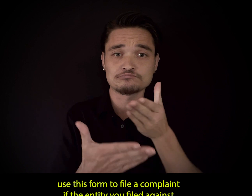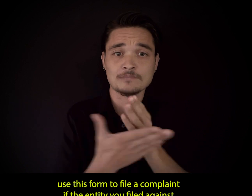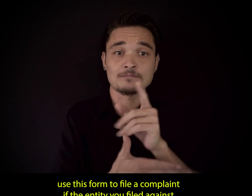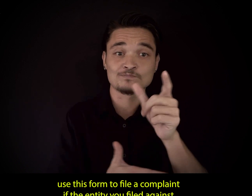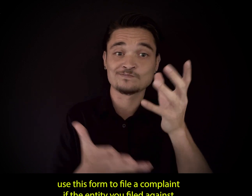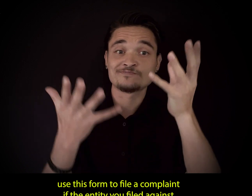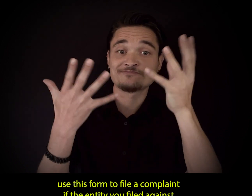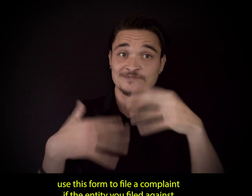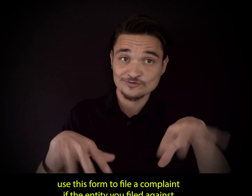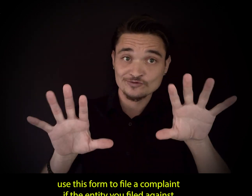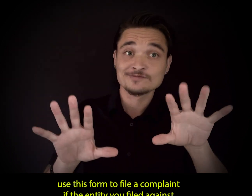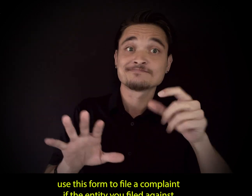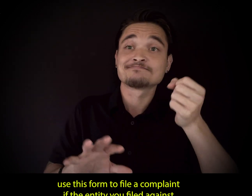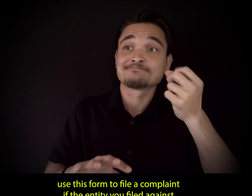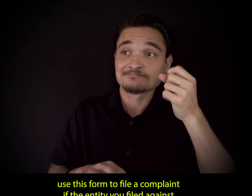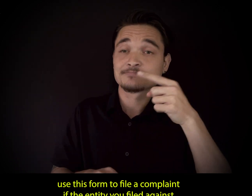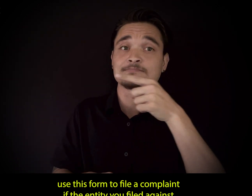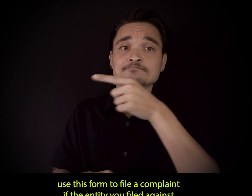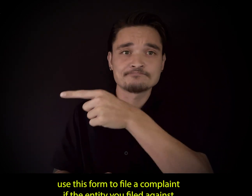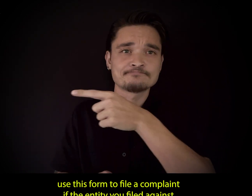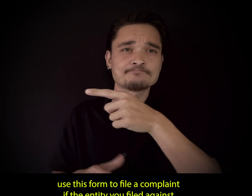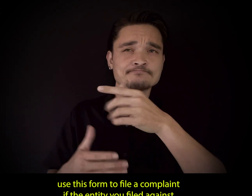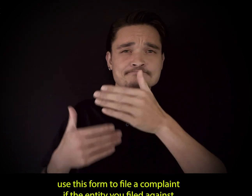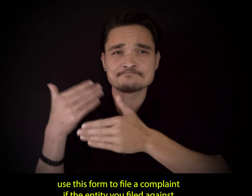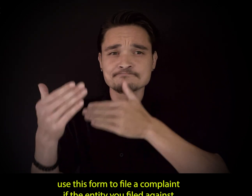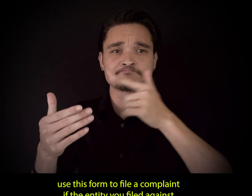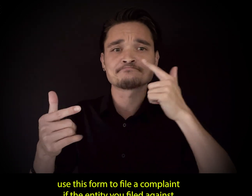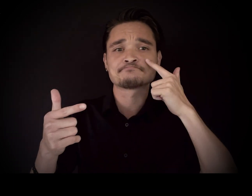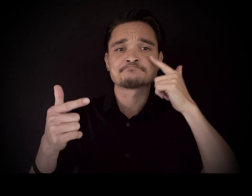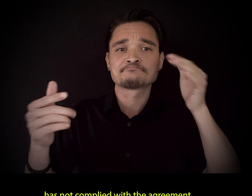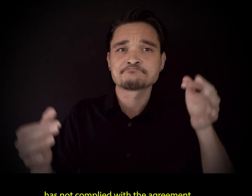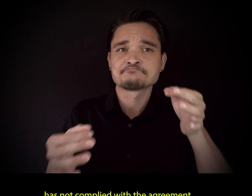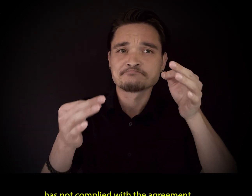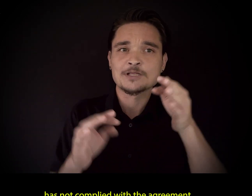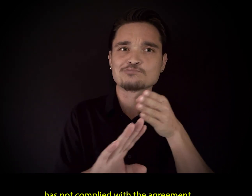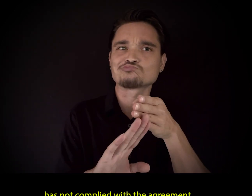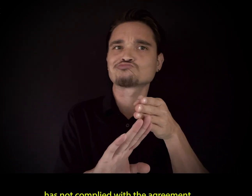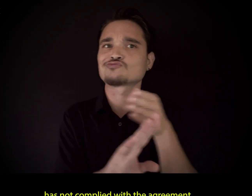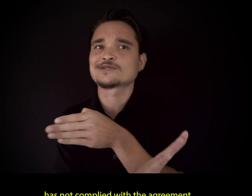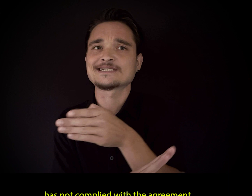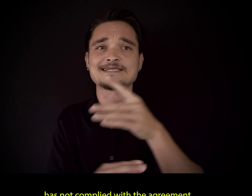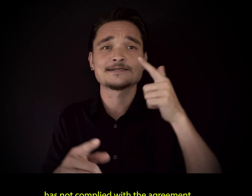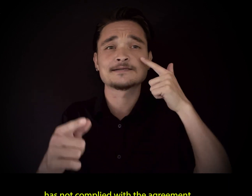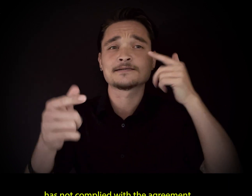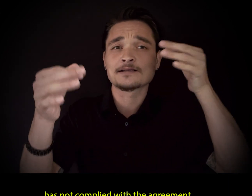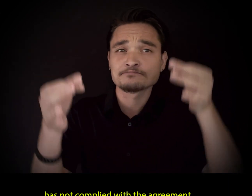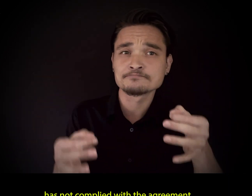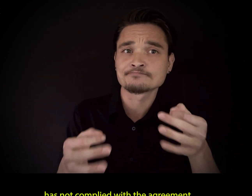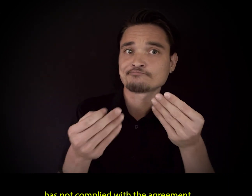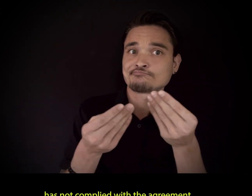form to file a complaint if the entity you filed against has not complied with the agreement.